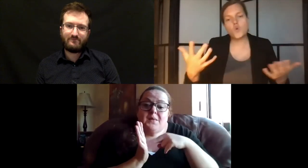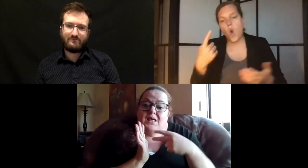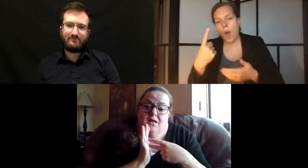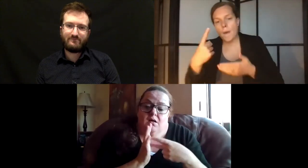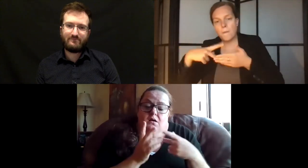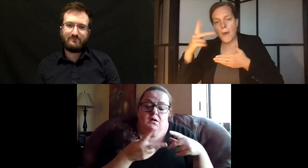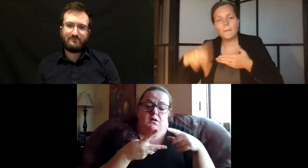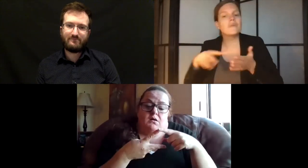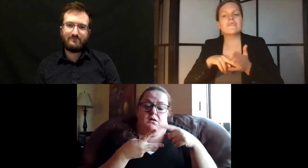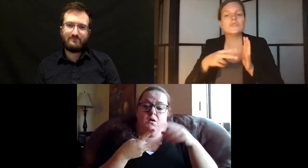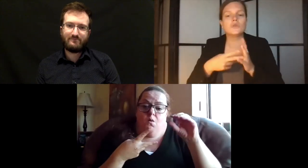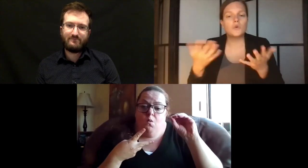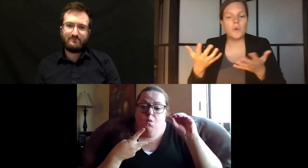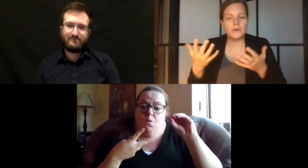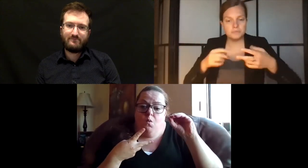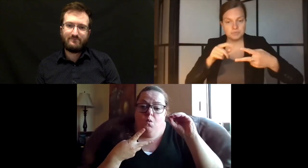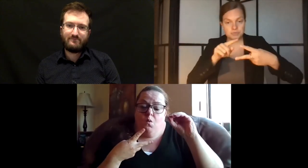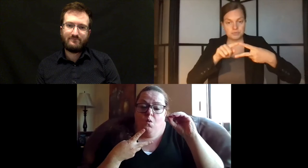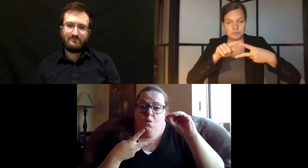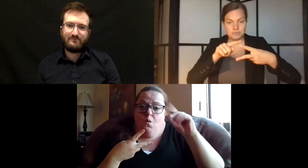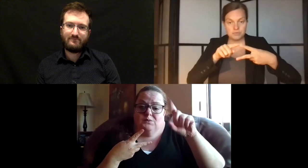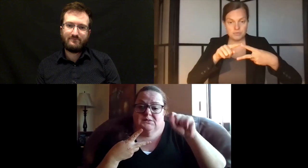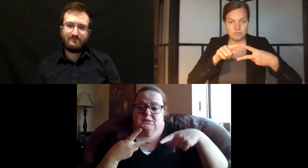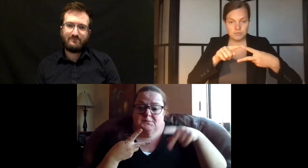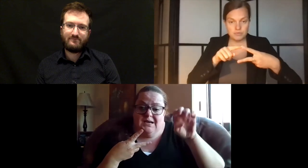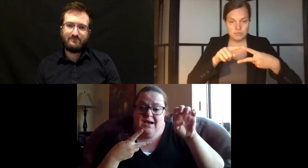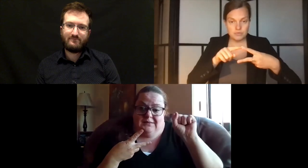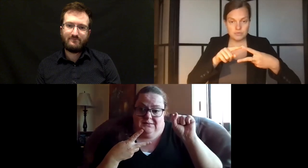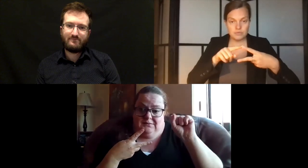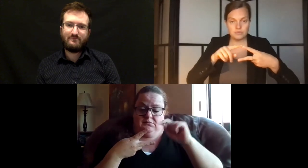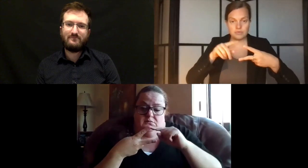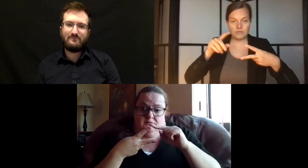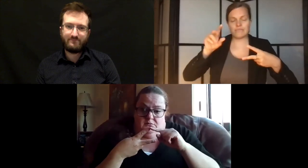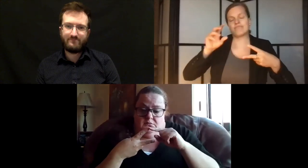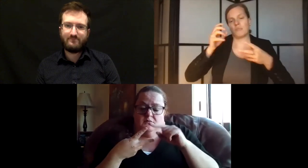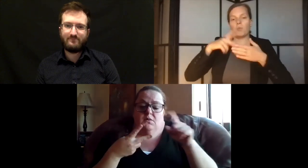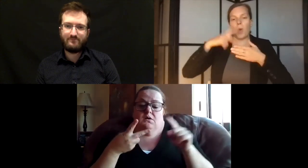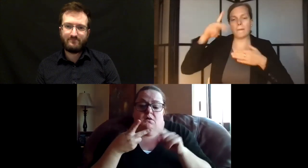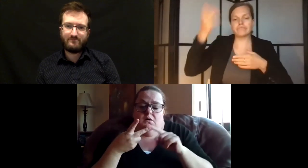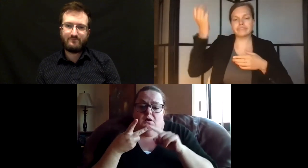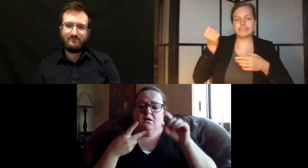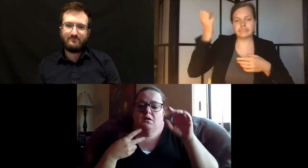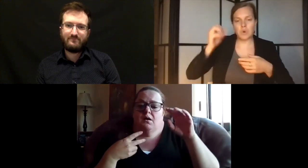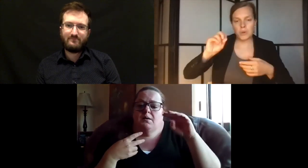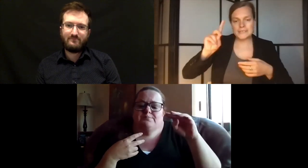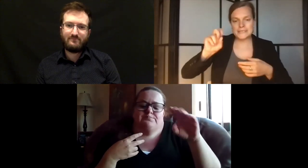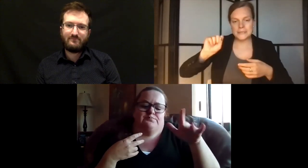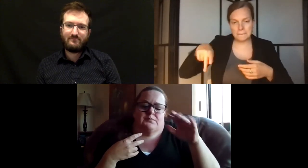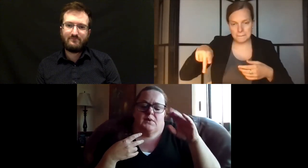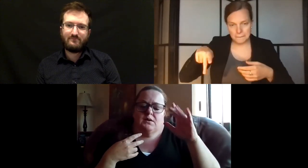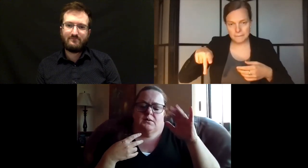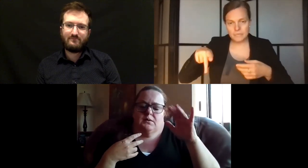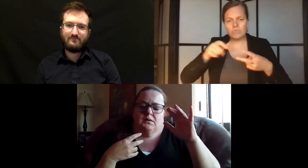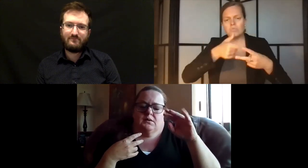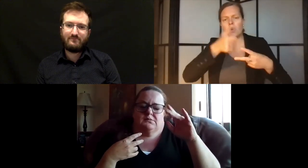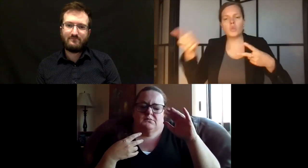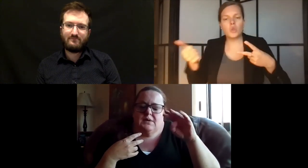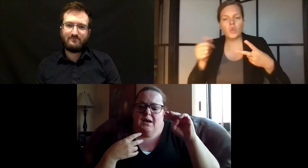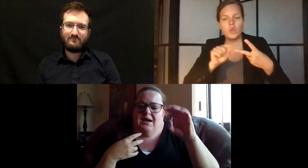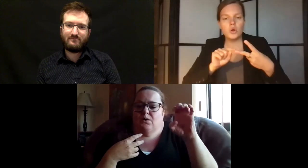in our offices. One of them is employment services for ODSP clients. Another